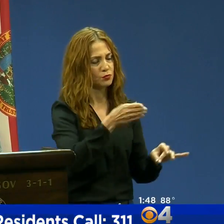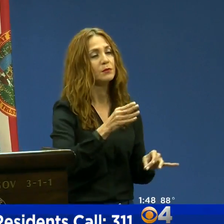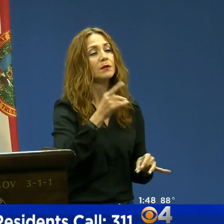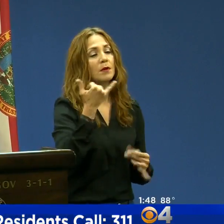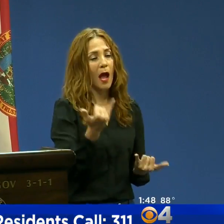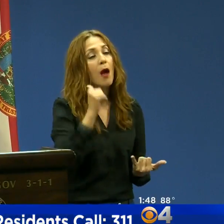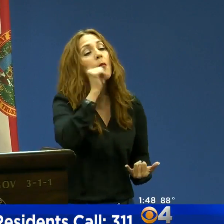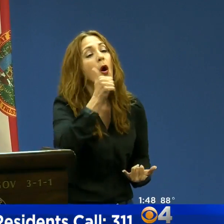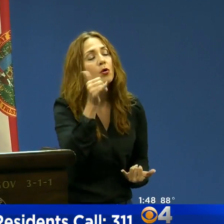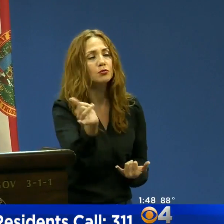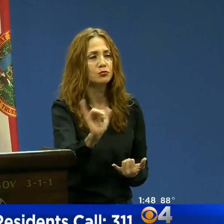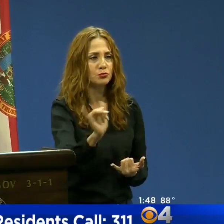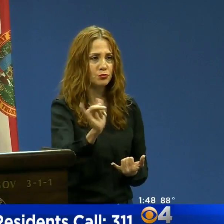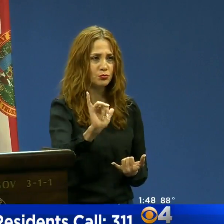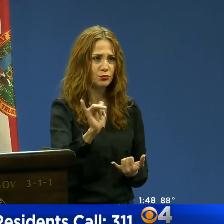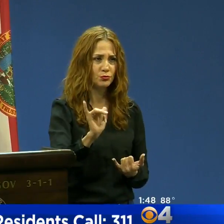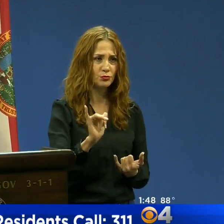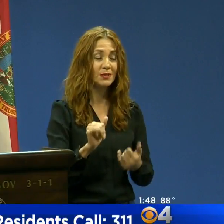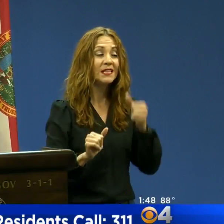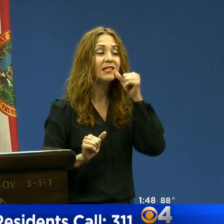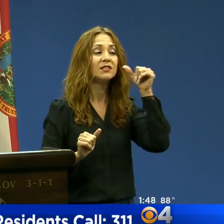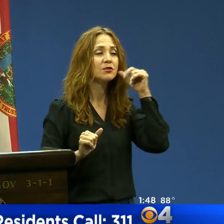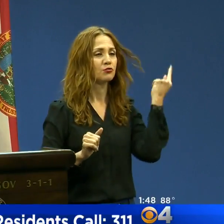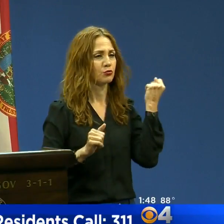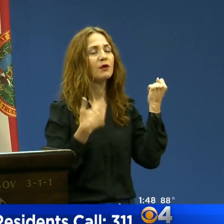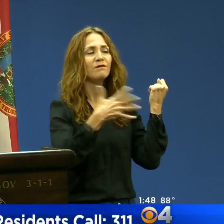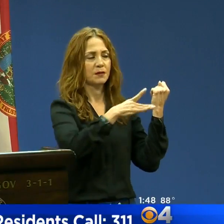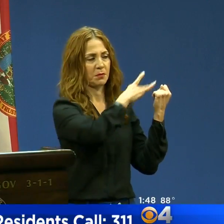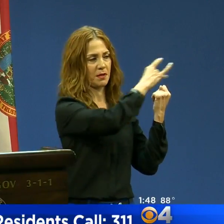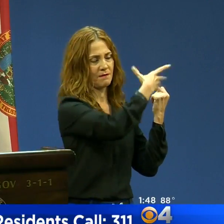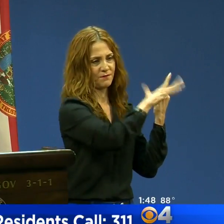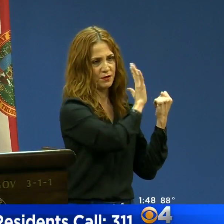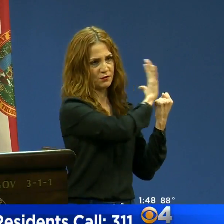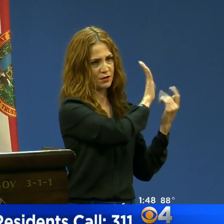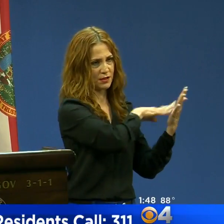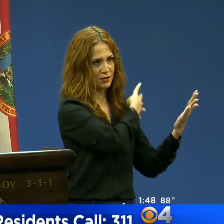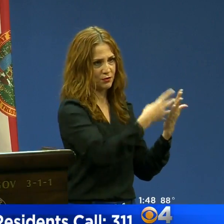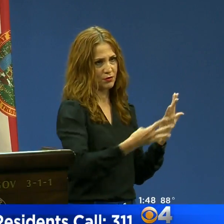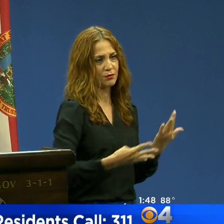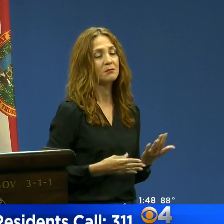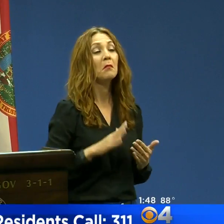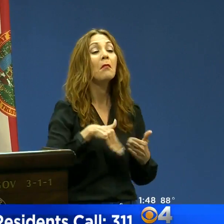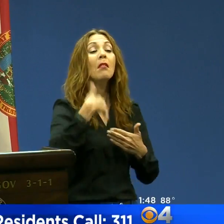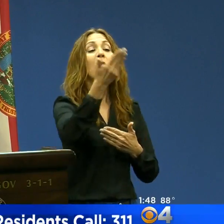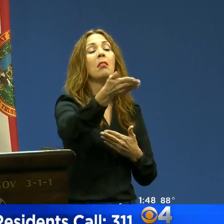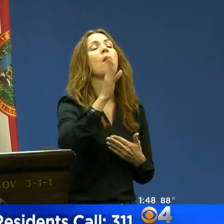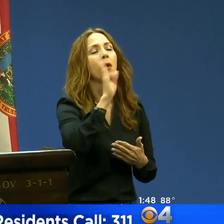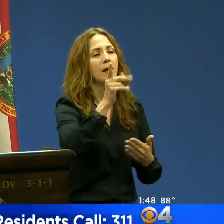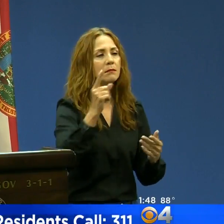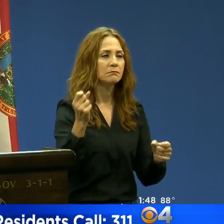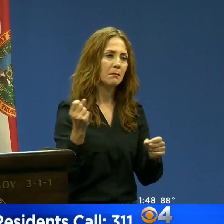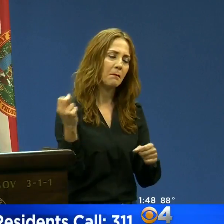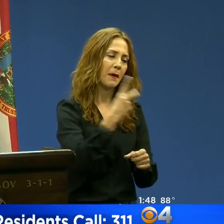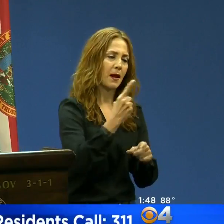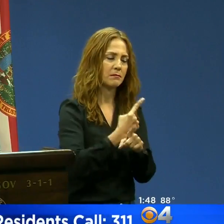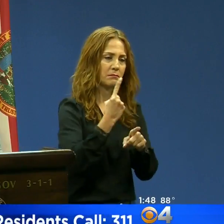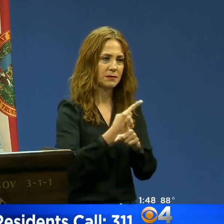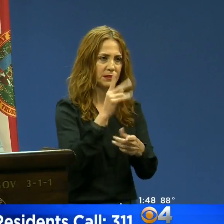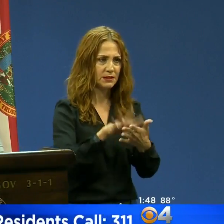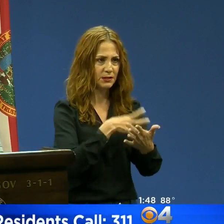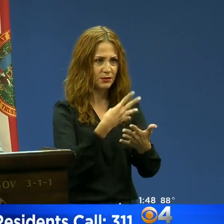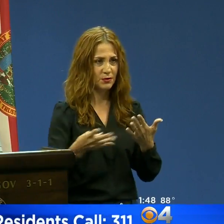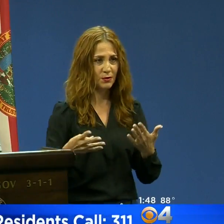picked up Tuesday, and we'll be picking you up on Friday, and now we'll be back on normal schedule. Leave your cans out, and we'll get to it. We collected